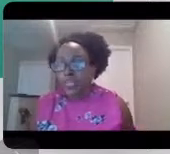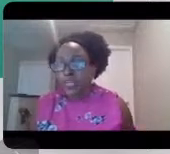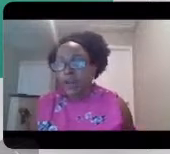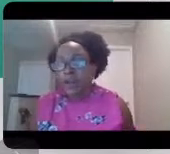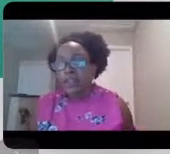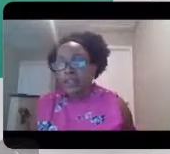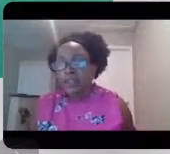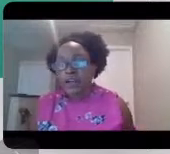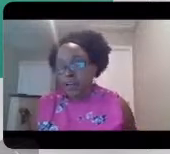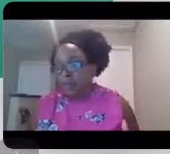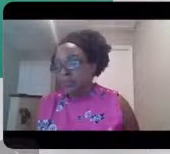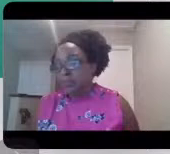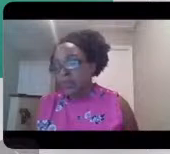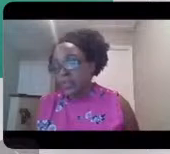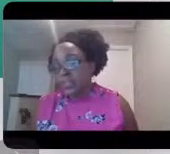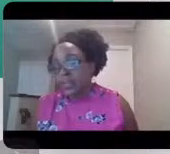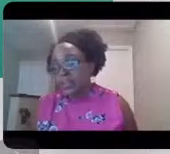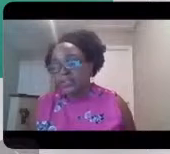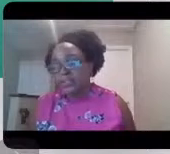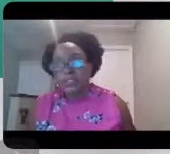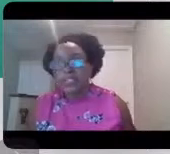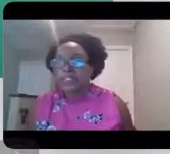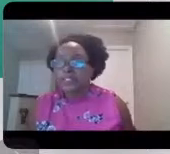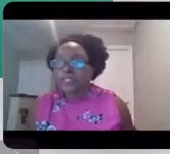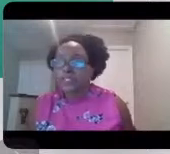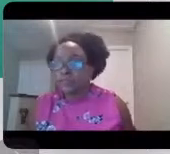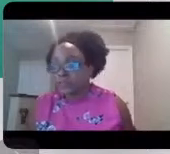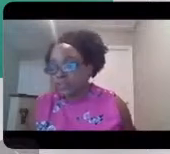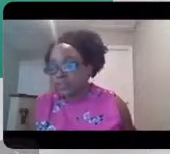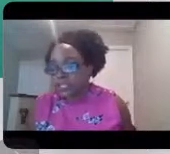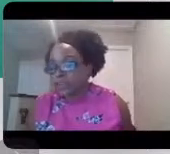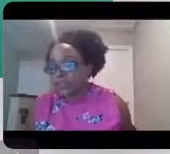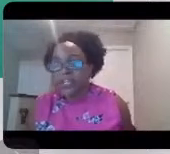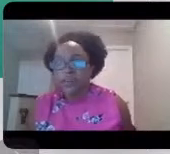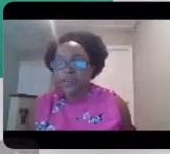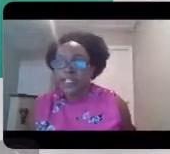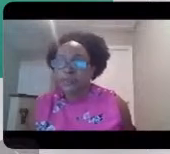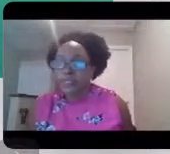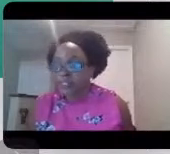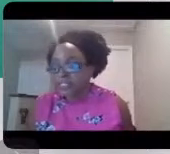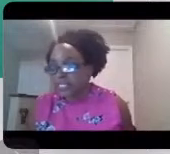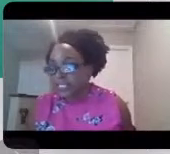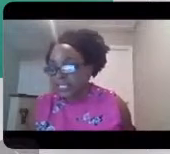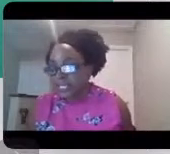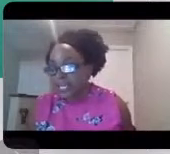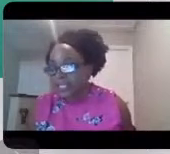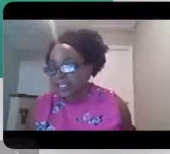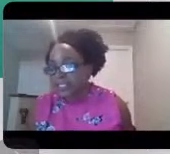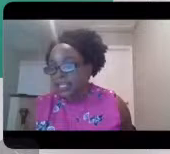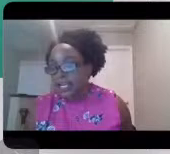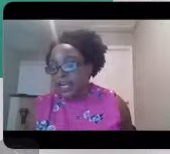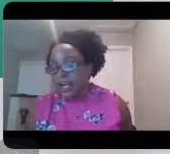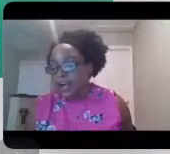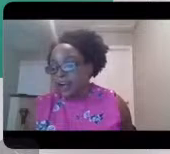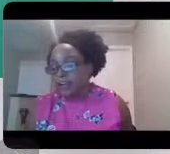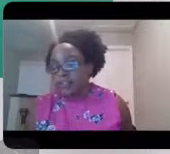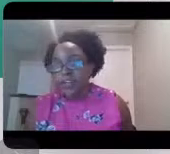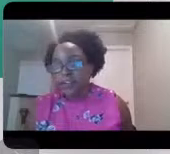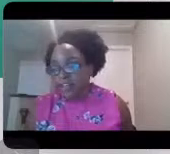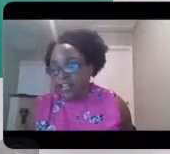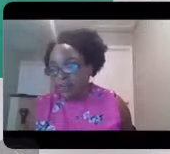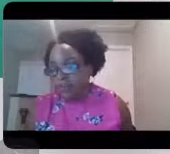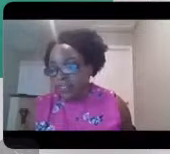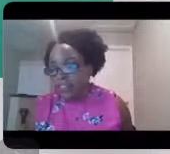we are promoting students to self-regulate, to be resilient, to